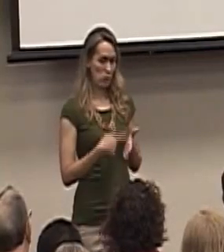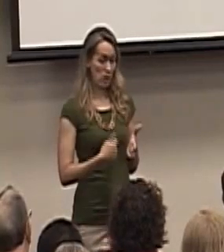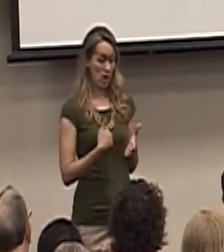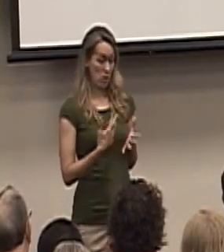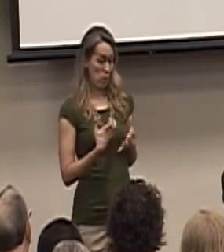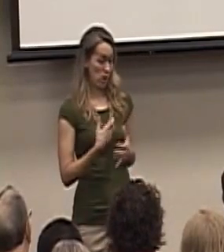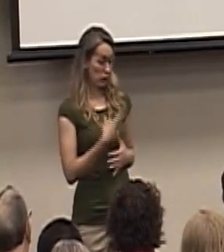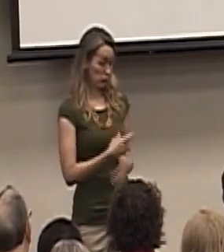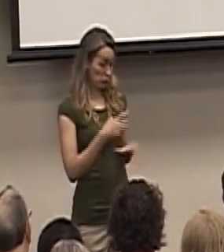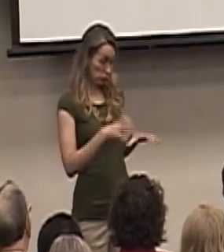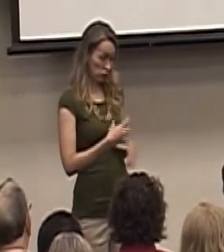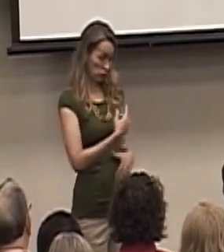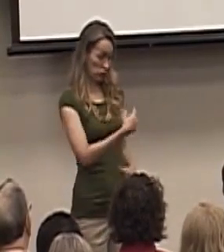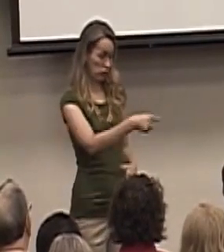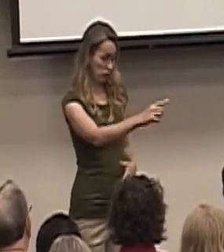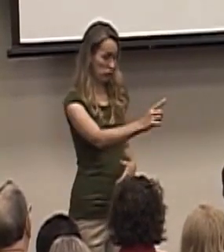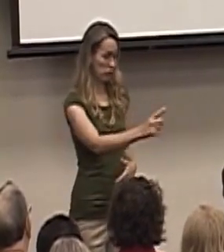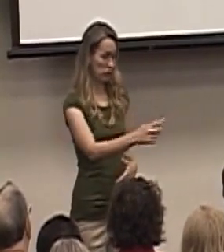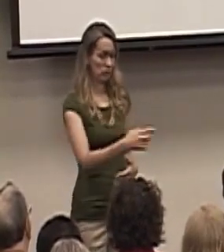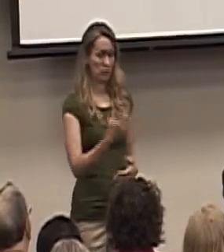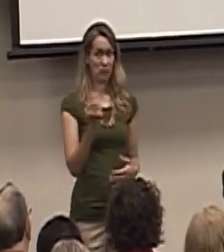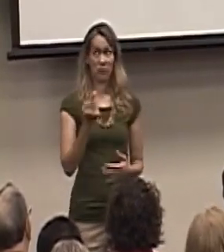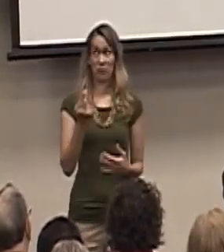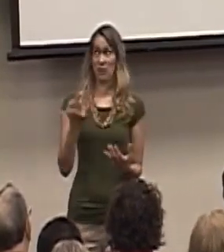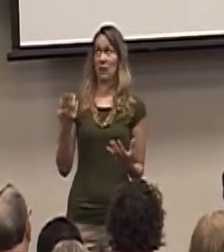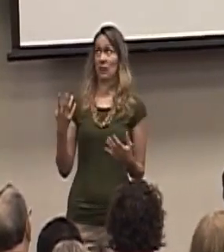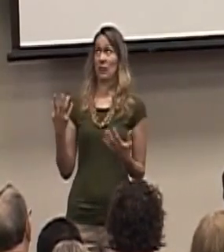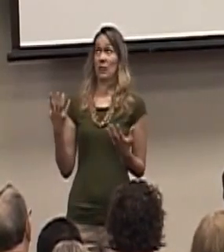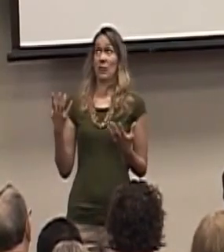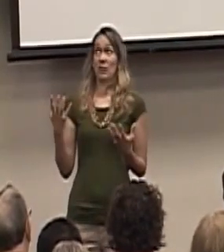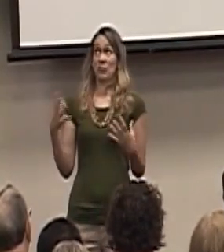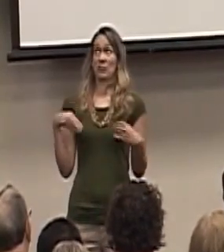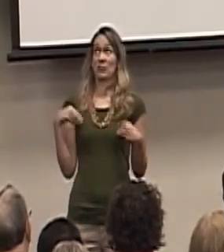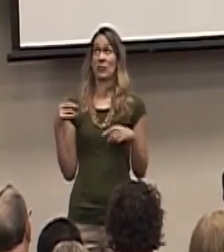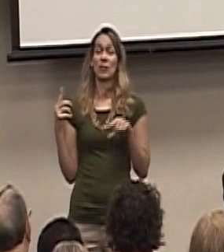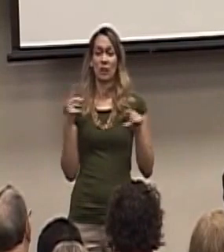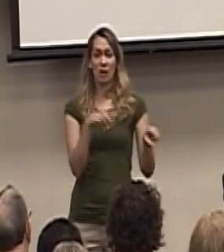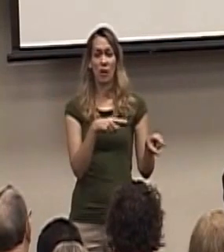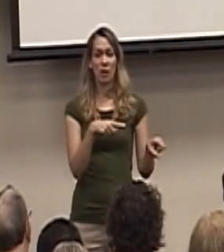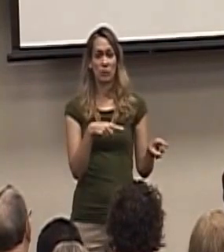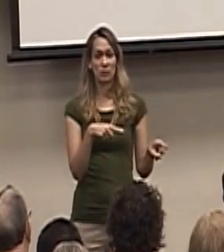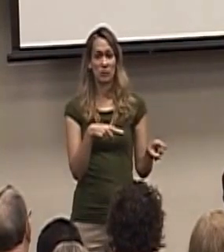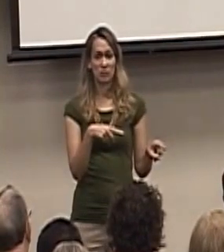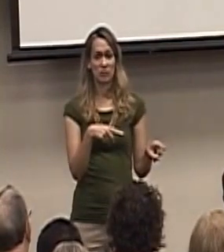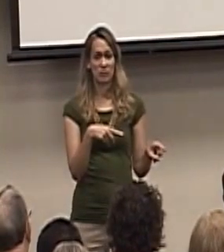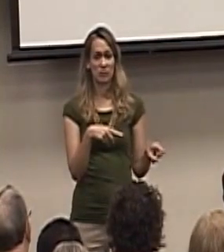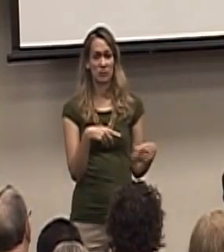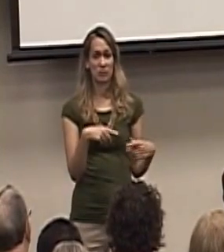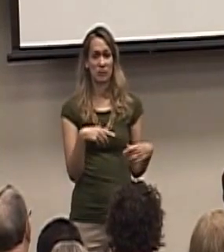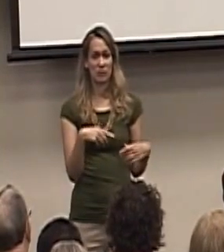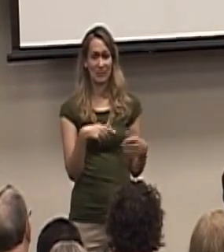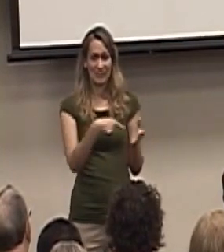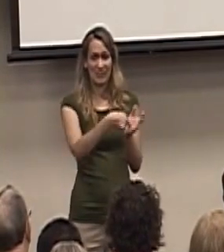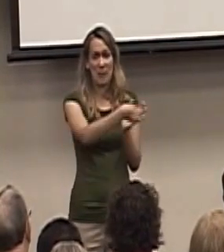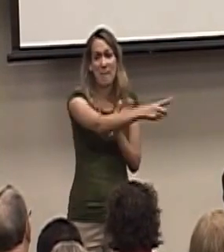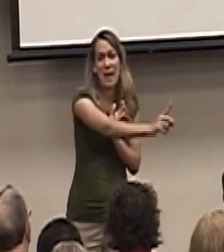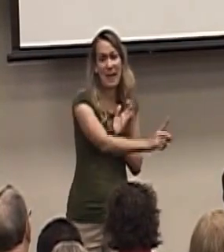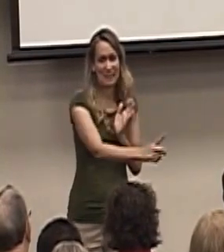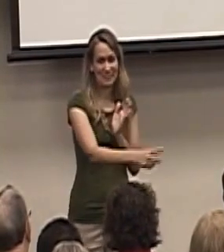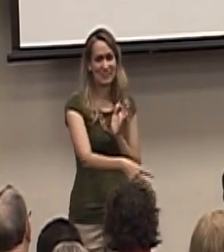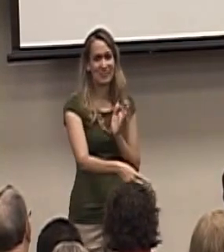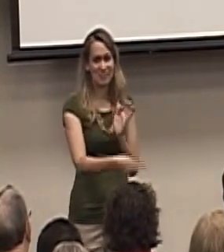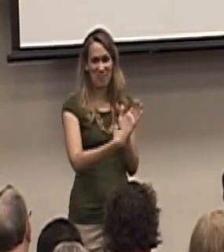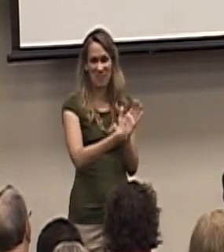you to do. And Hosea going and making that decision and making it plainly. He goes and he pays the slave